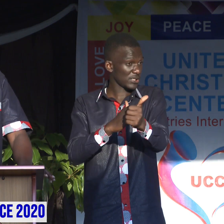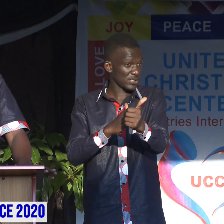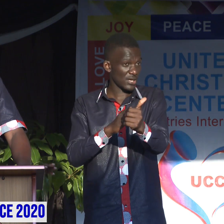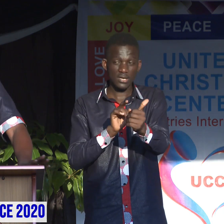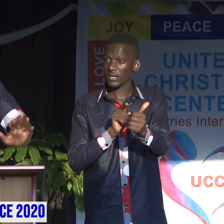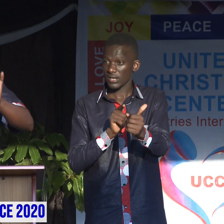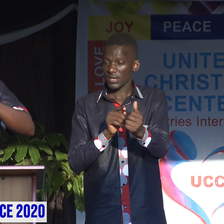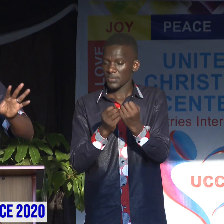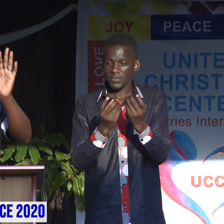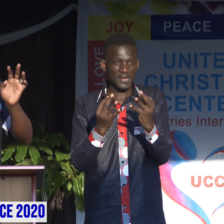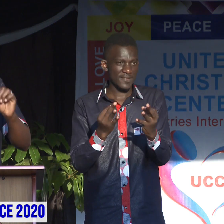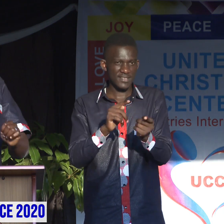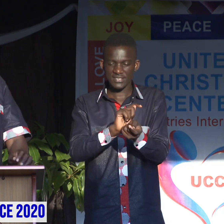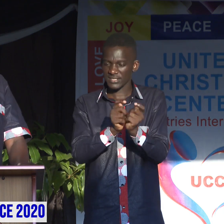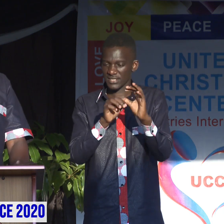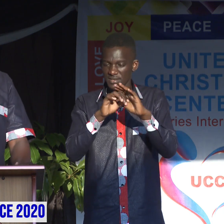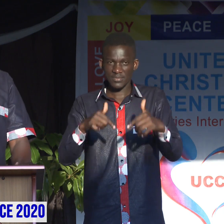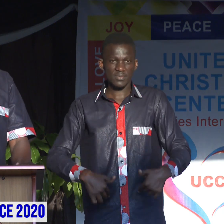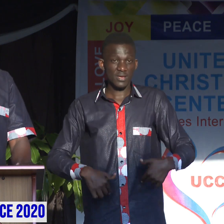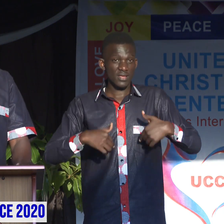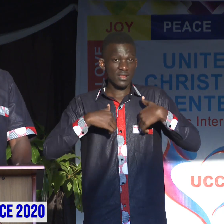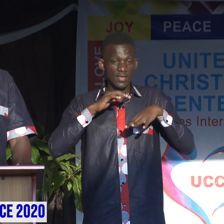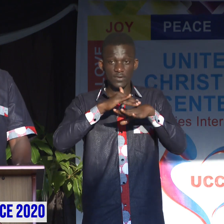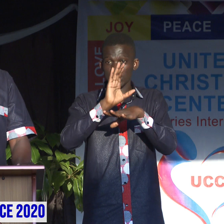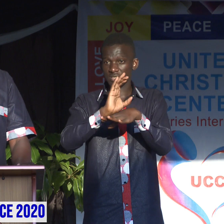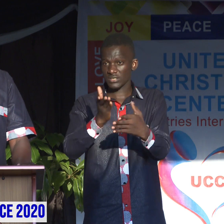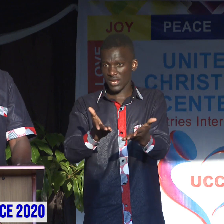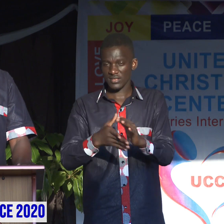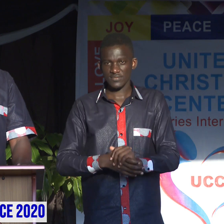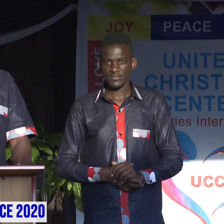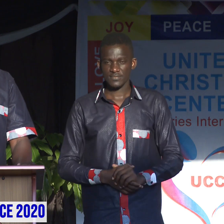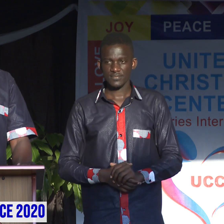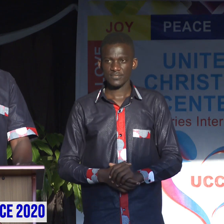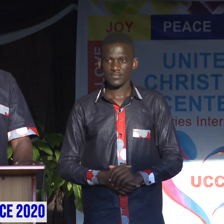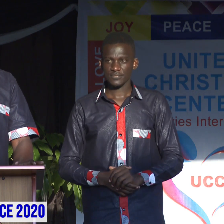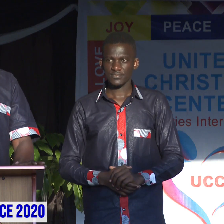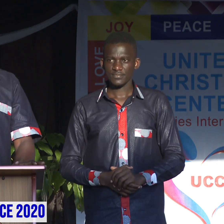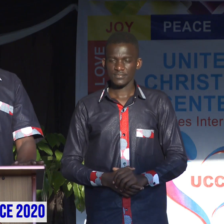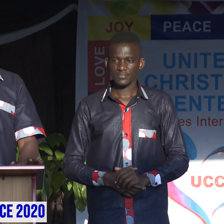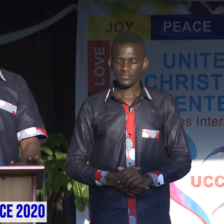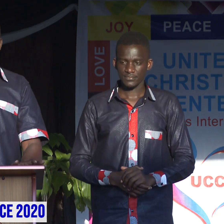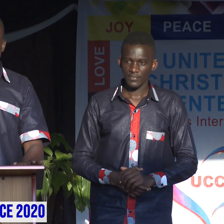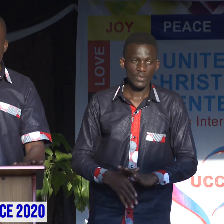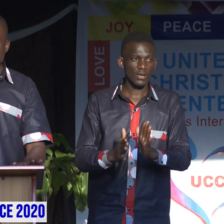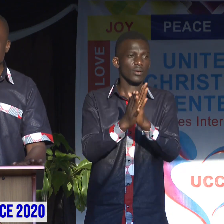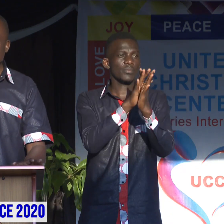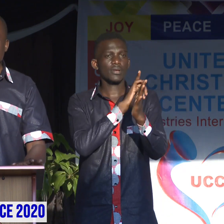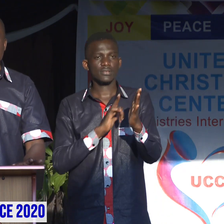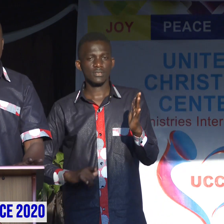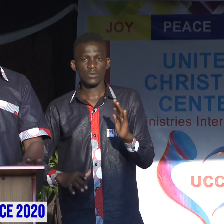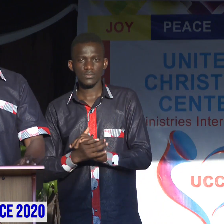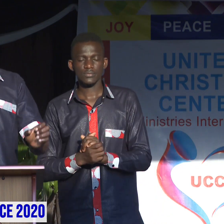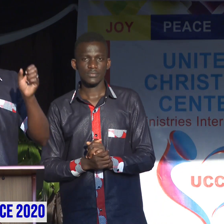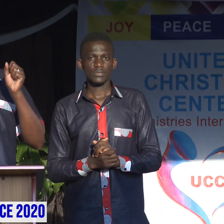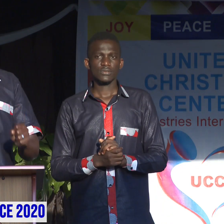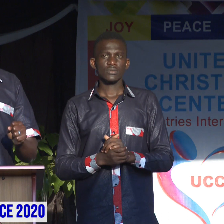unity leader, bingi bichuse mbulamu bwange ku church wano. There are many things that have changed in my life here at church. Yes, yebazibwe. Praise